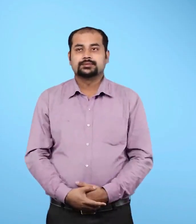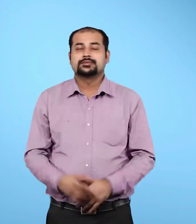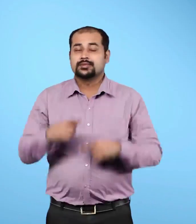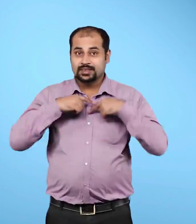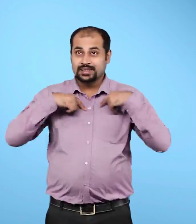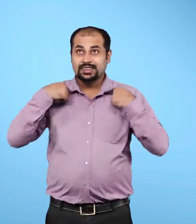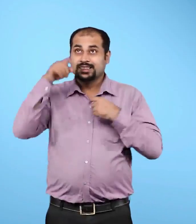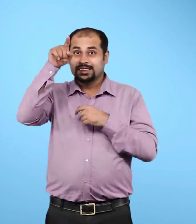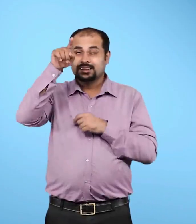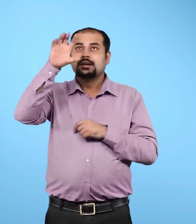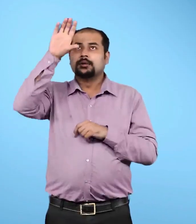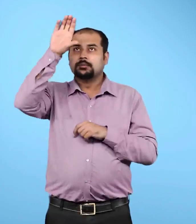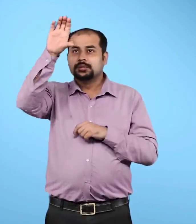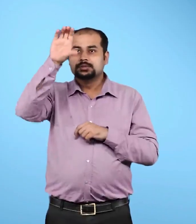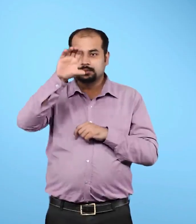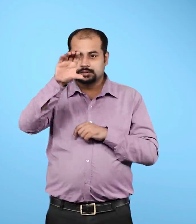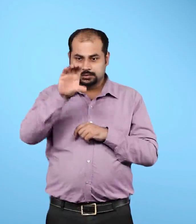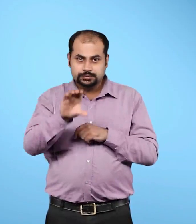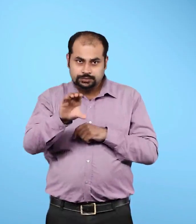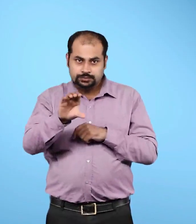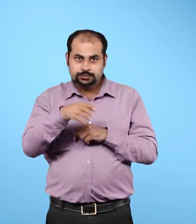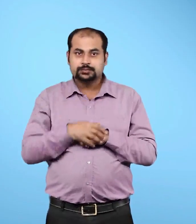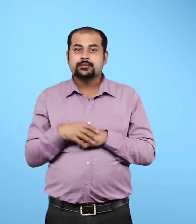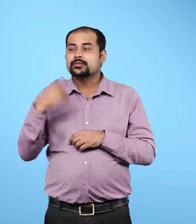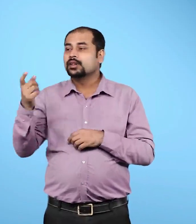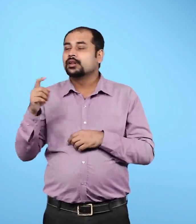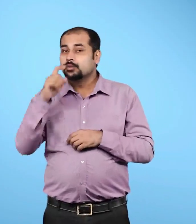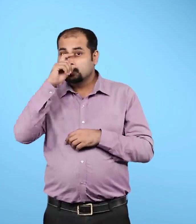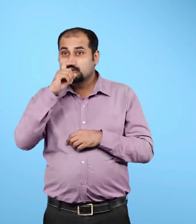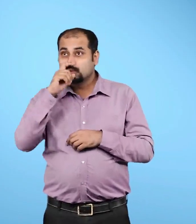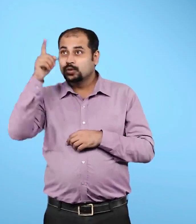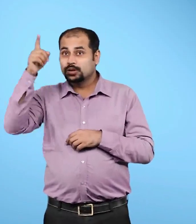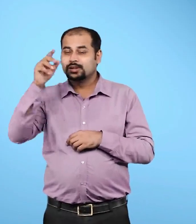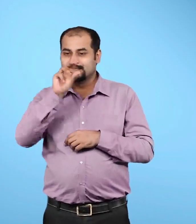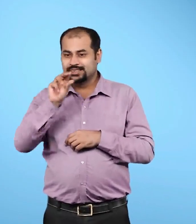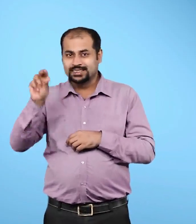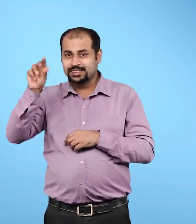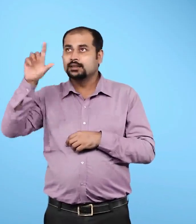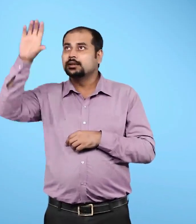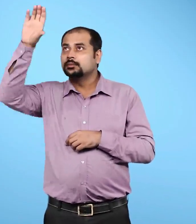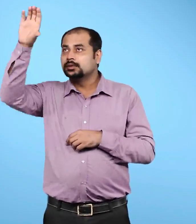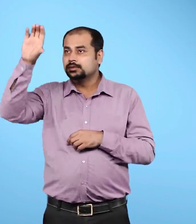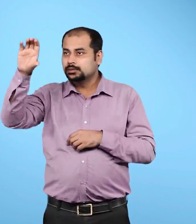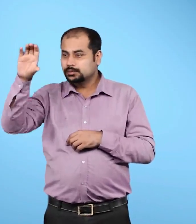Row 1, column 1, picture of necklace. Column 2, picture of 1